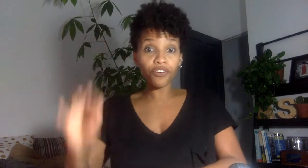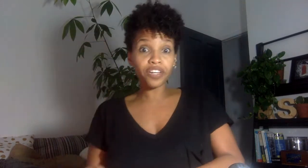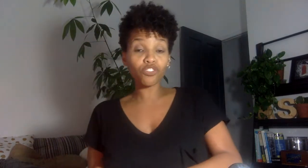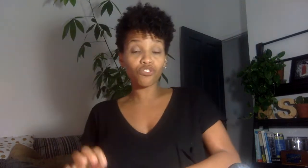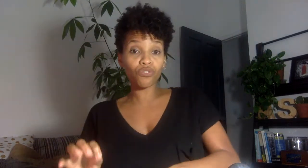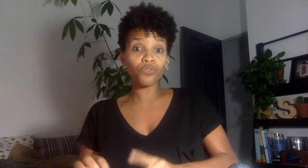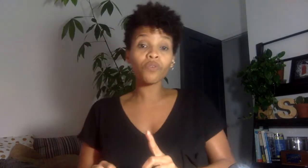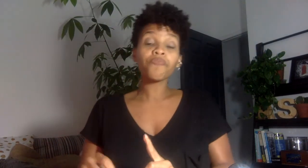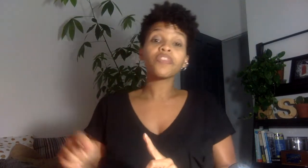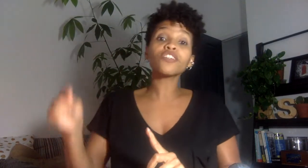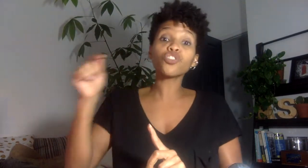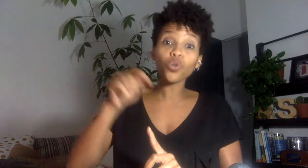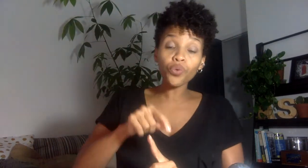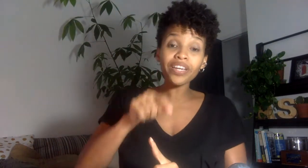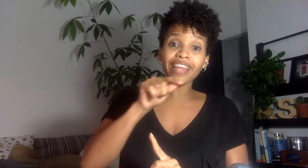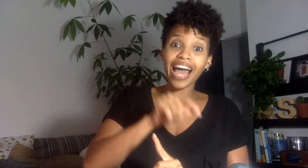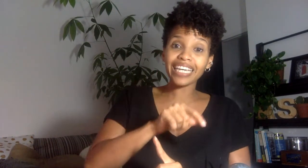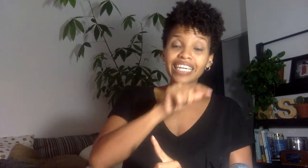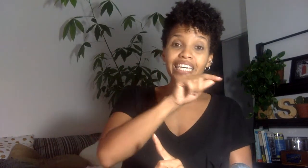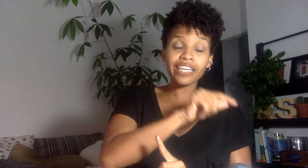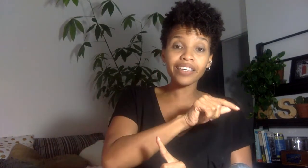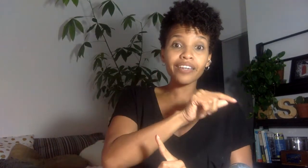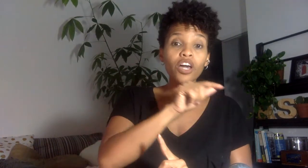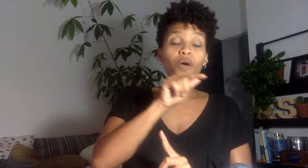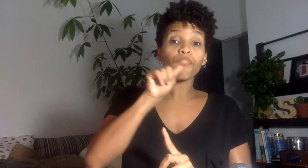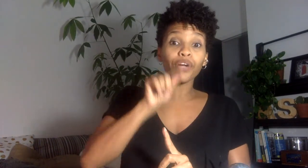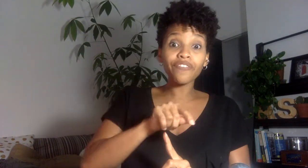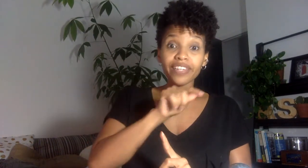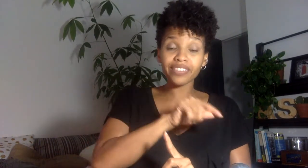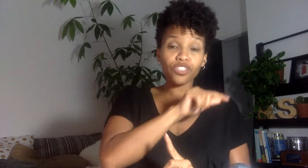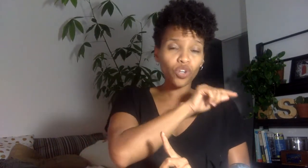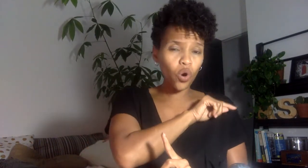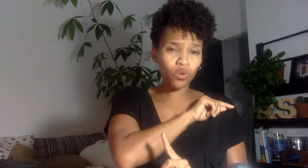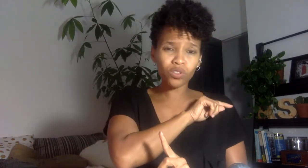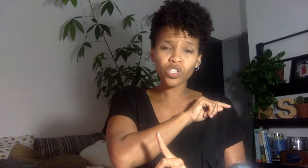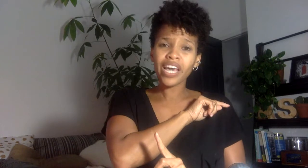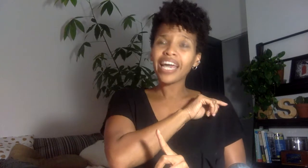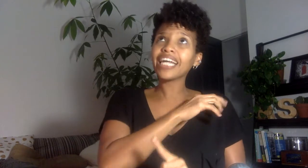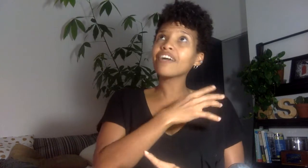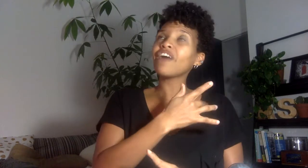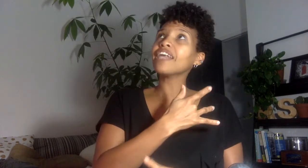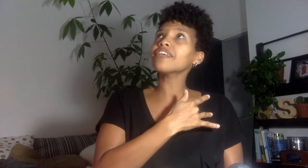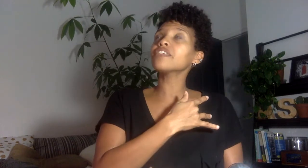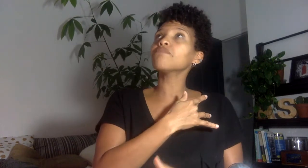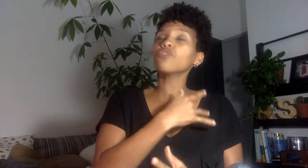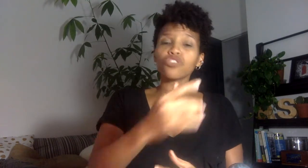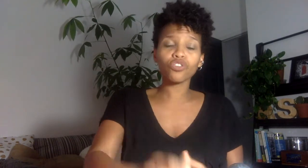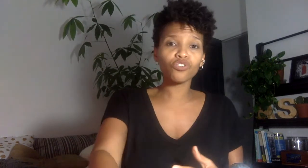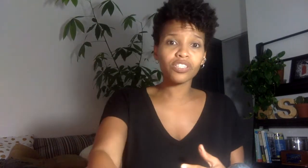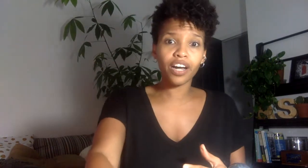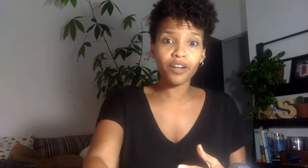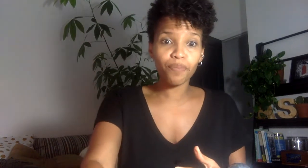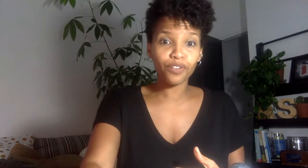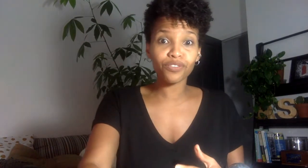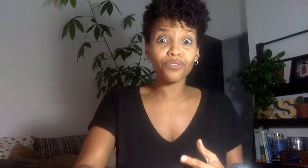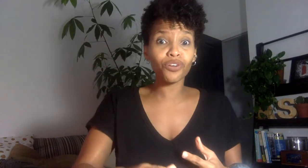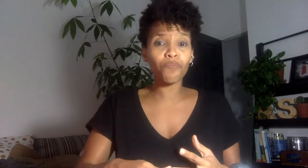referring to the story that he previously told. And I find this emotional just on a personal note